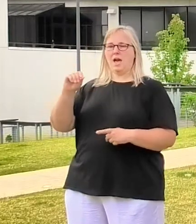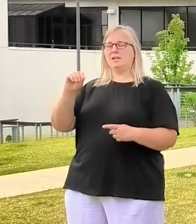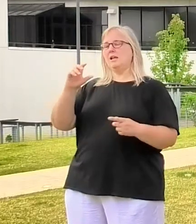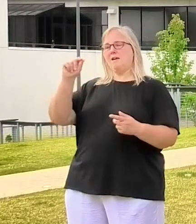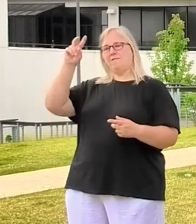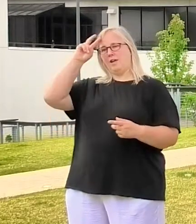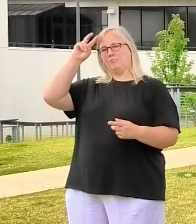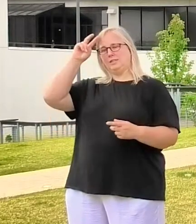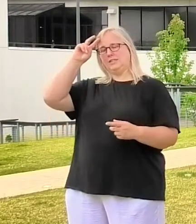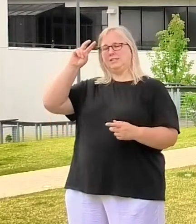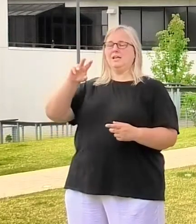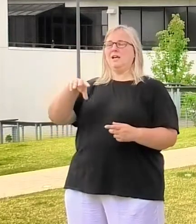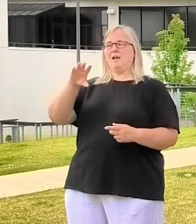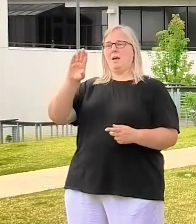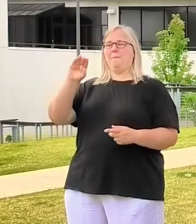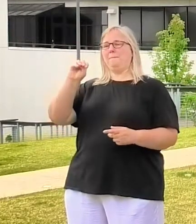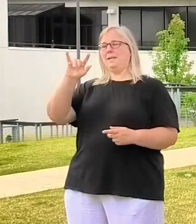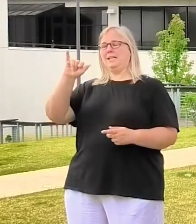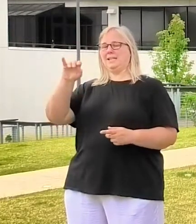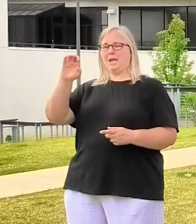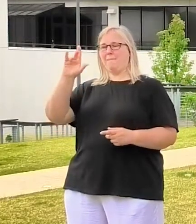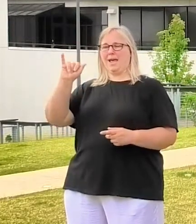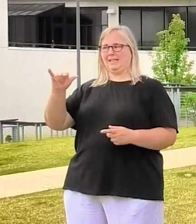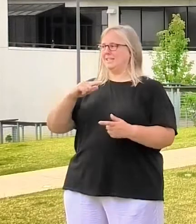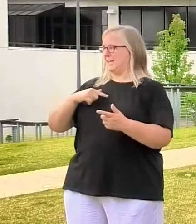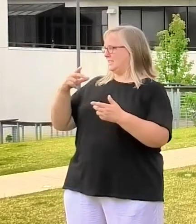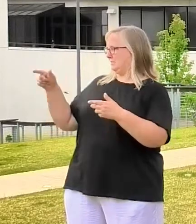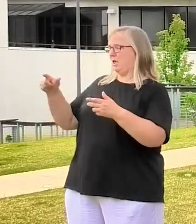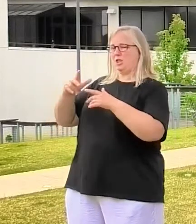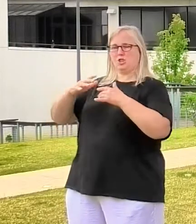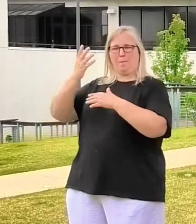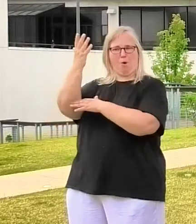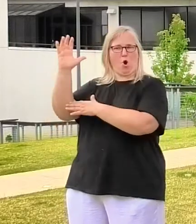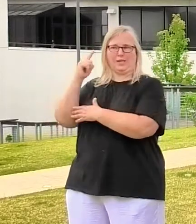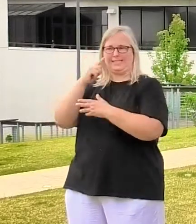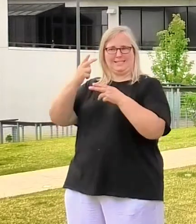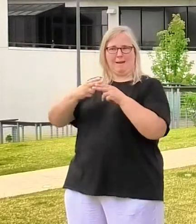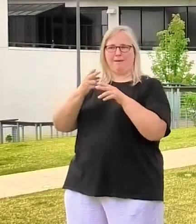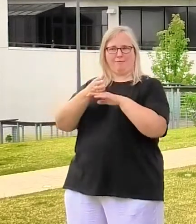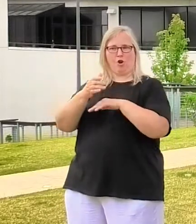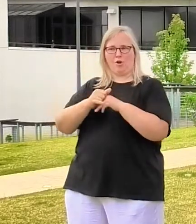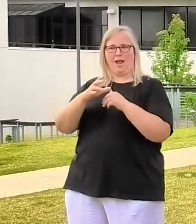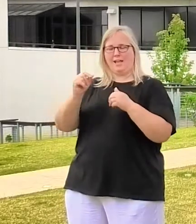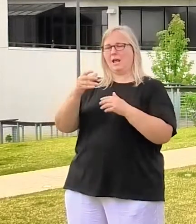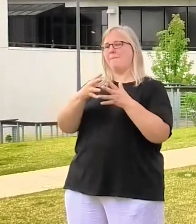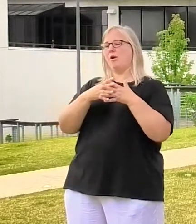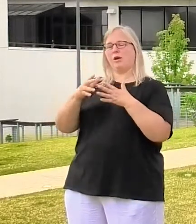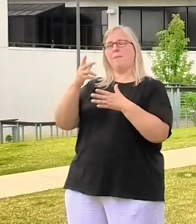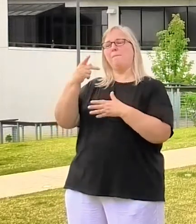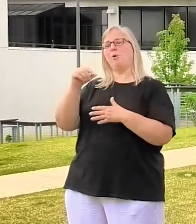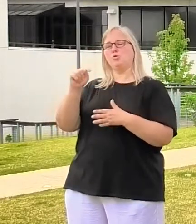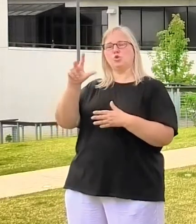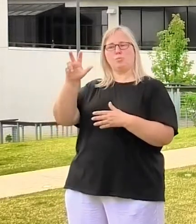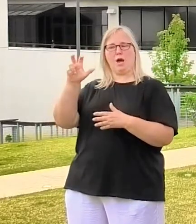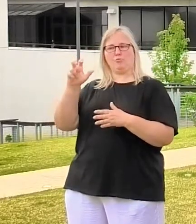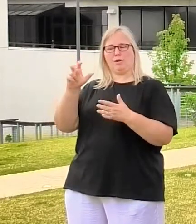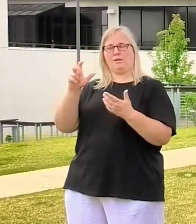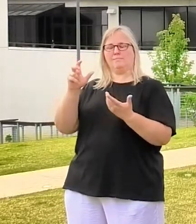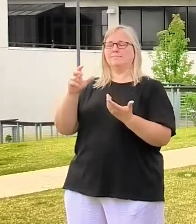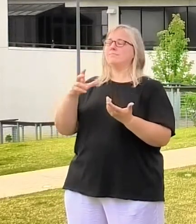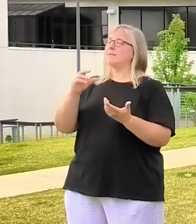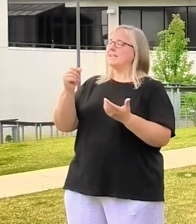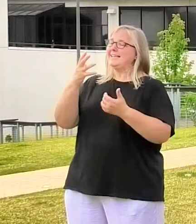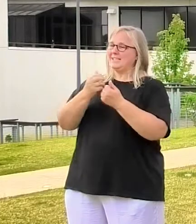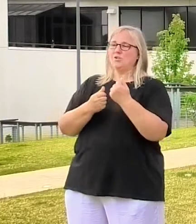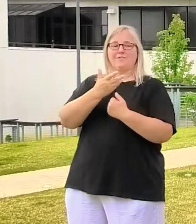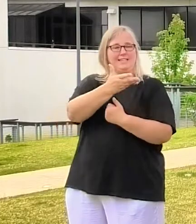lovely park is named, and Robert Burlett, President of the American Legion Post 300. Each of these individuals has played an